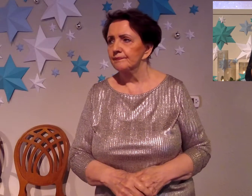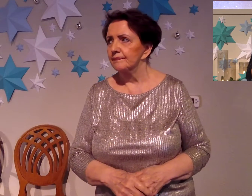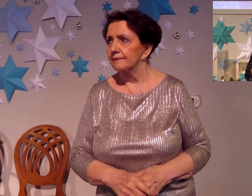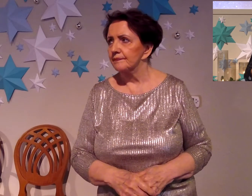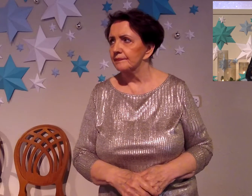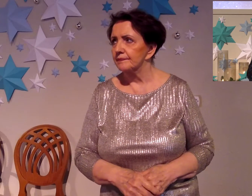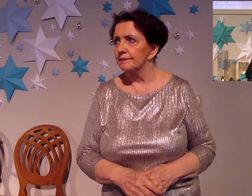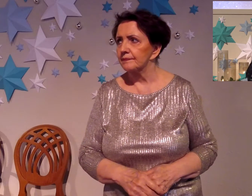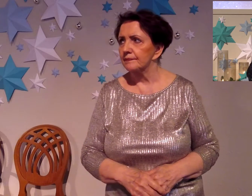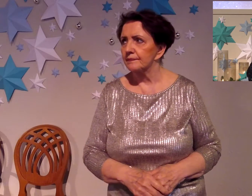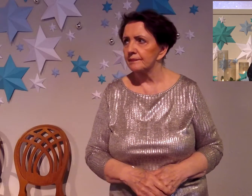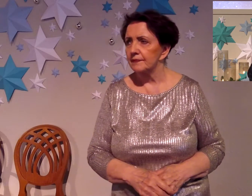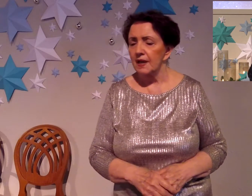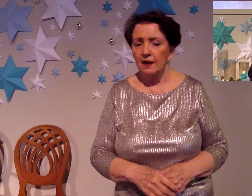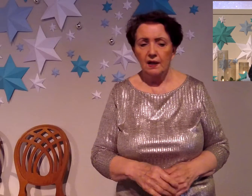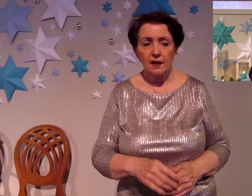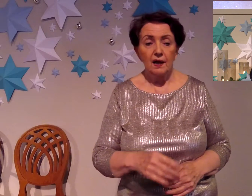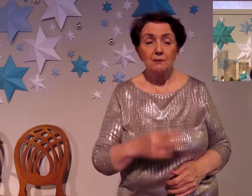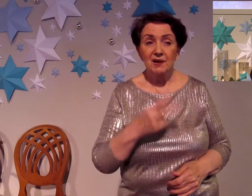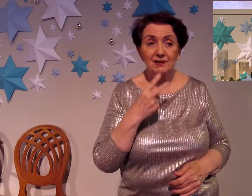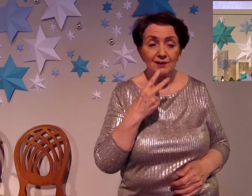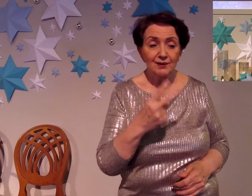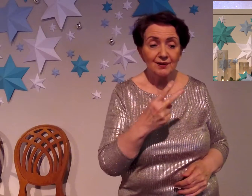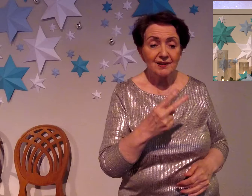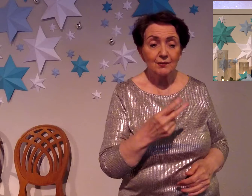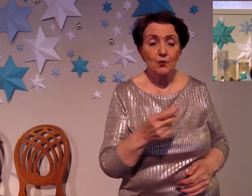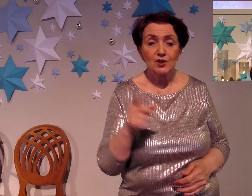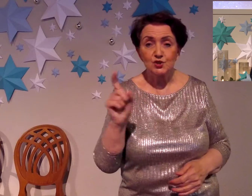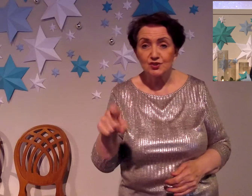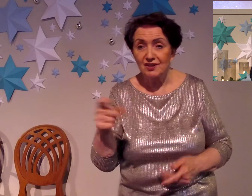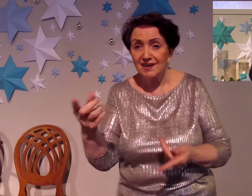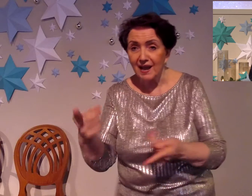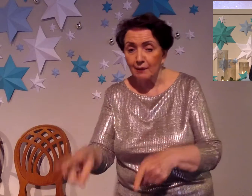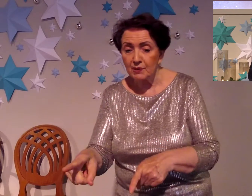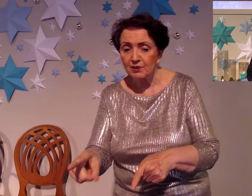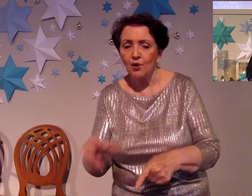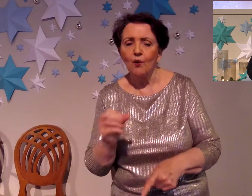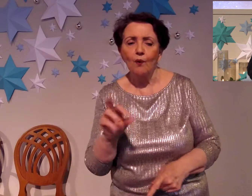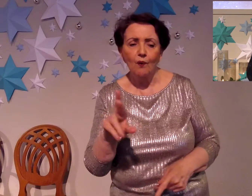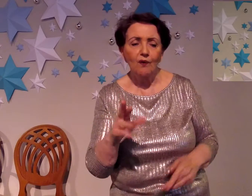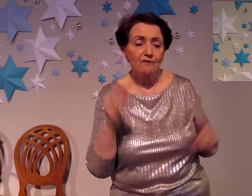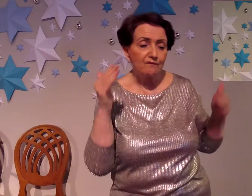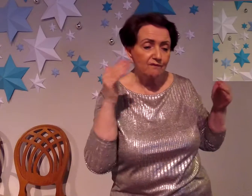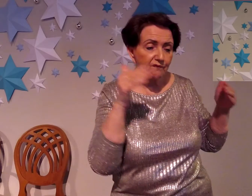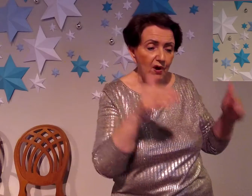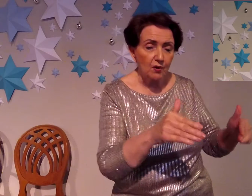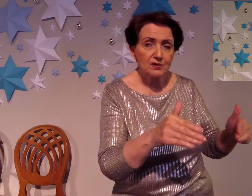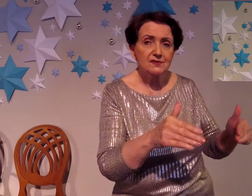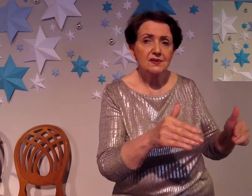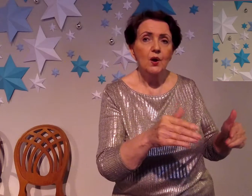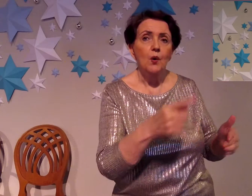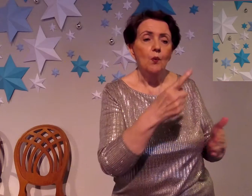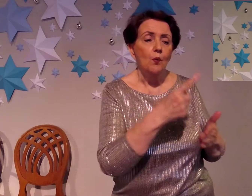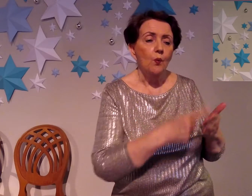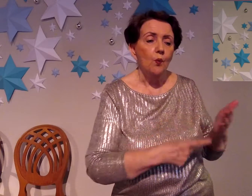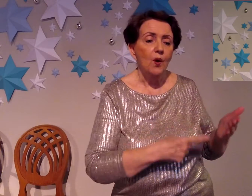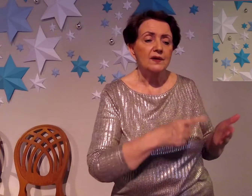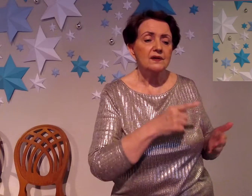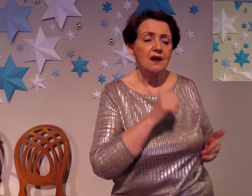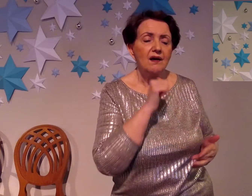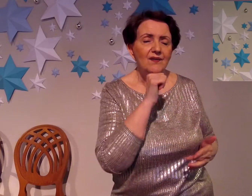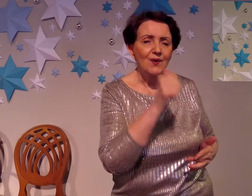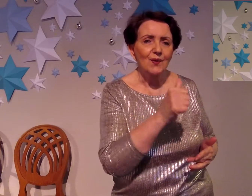Am I going to look at what ought to happen, or am I going to be focused on what ought